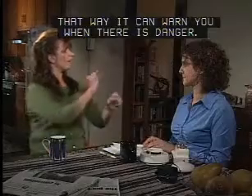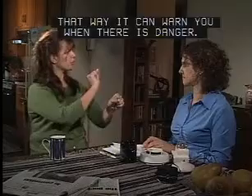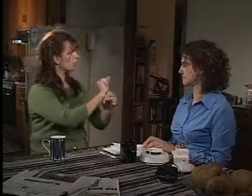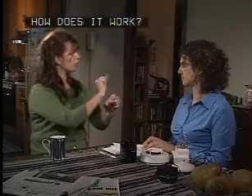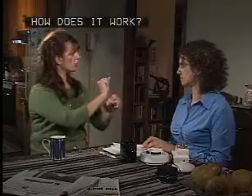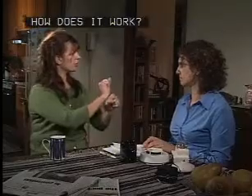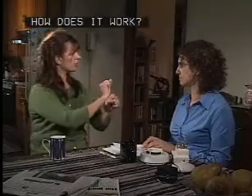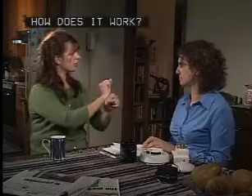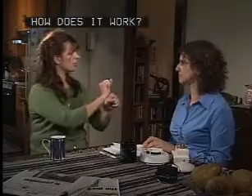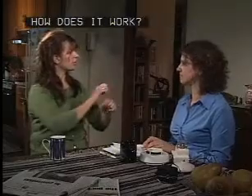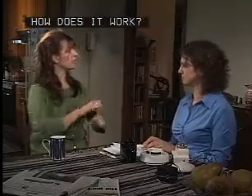How does it work?